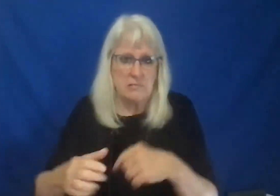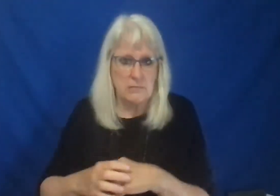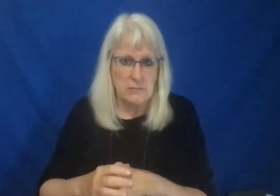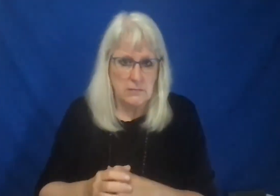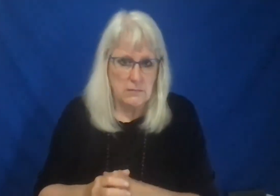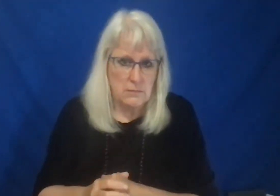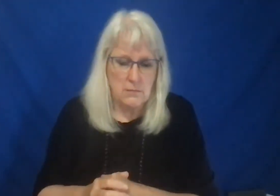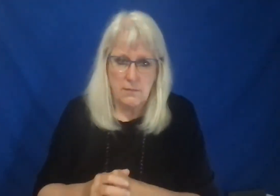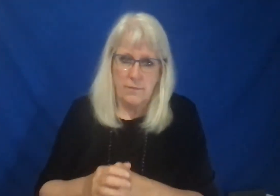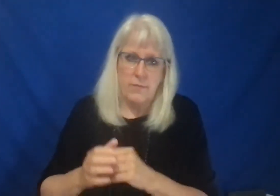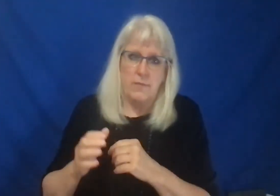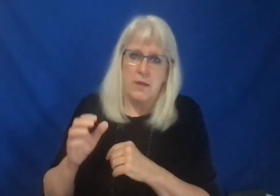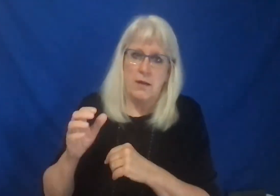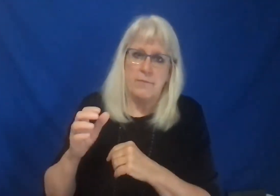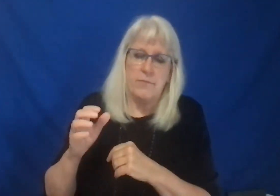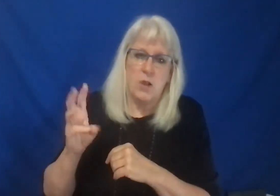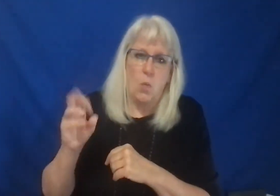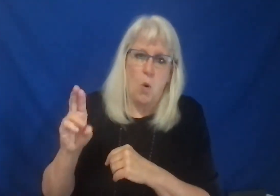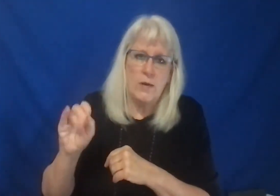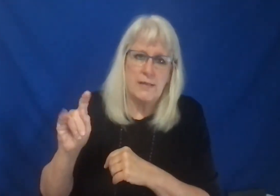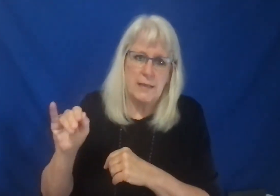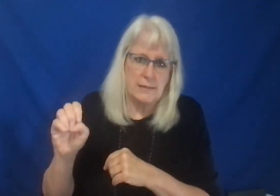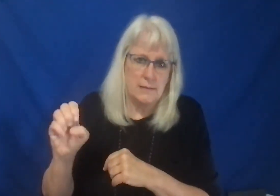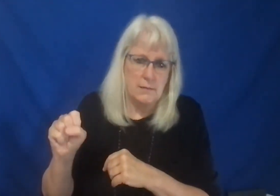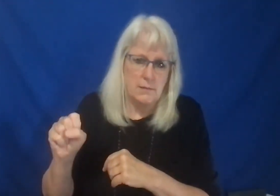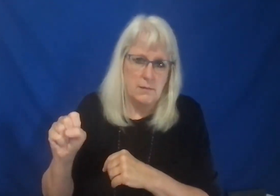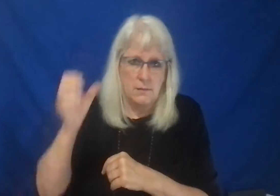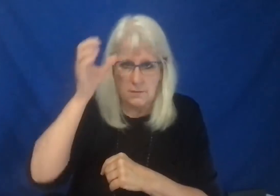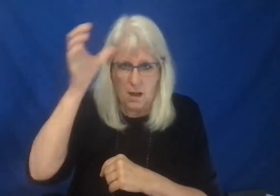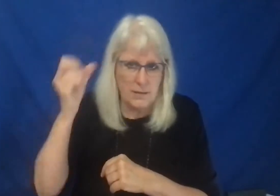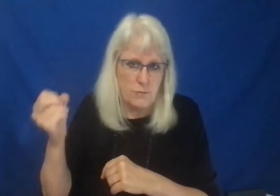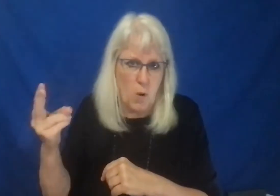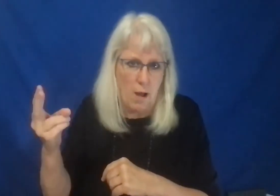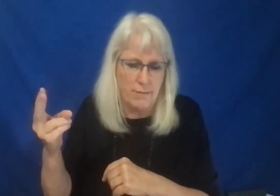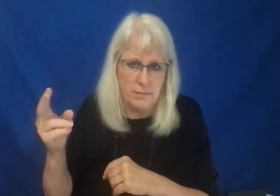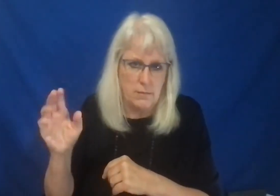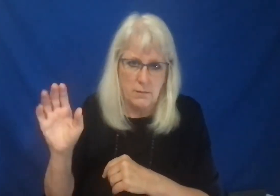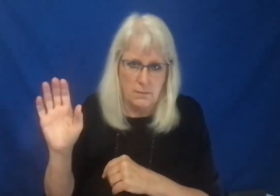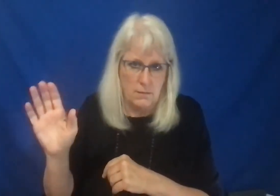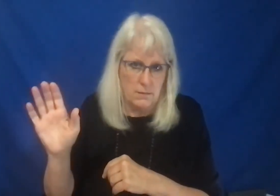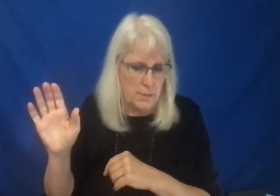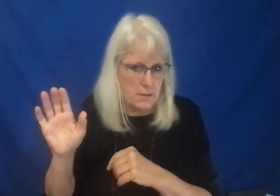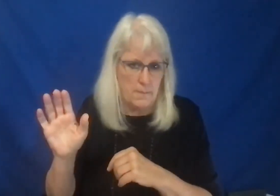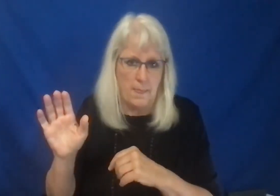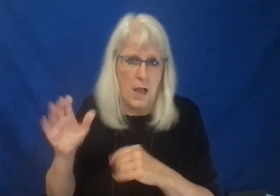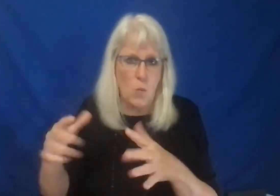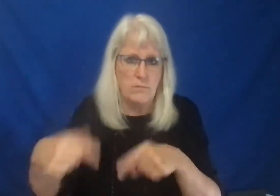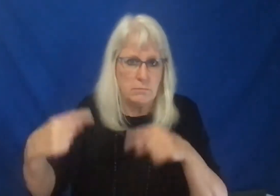concept of the general warranties, concept 12. And during the other 23 hours, I read lots of